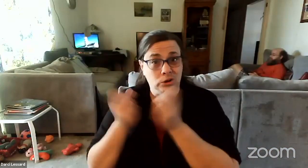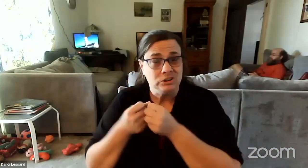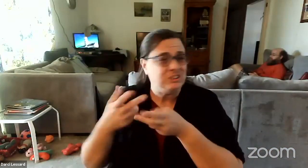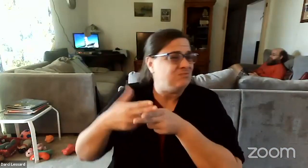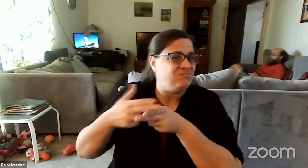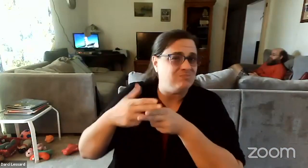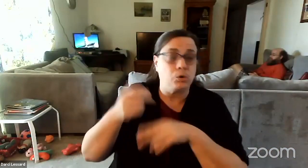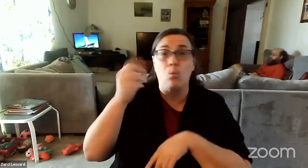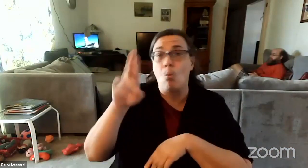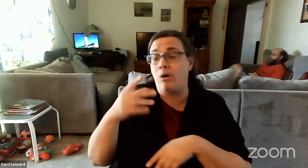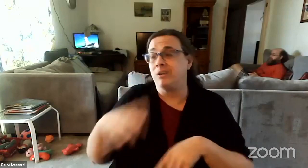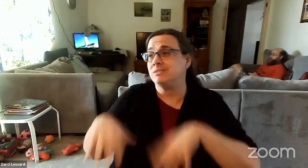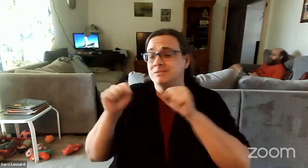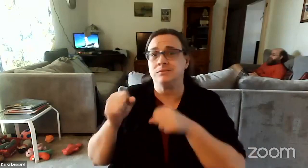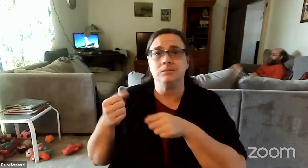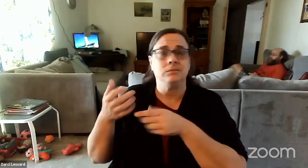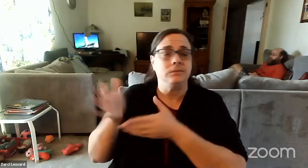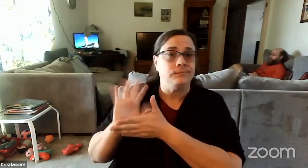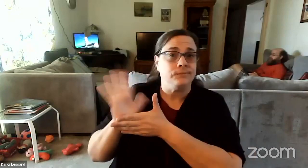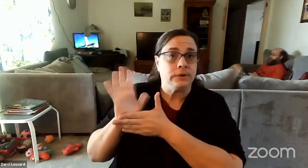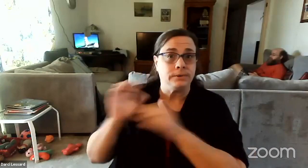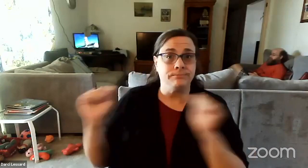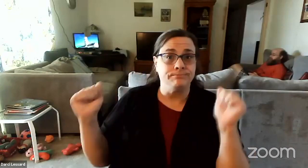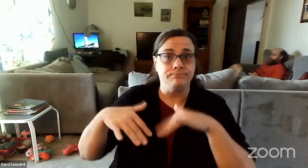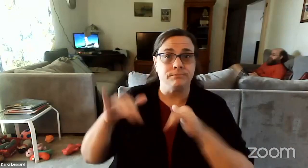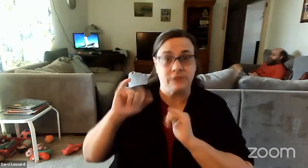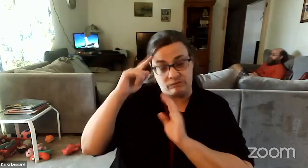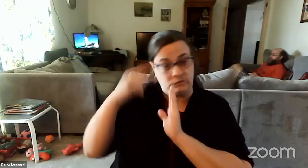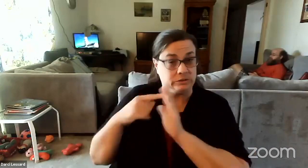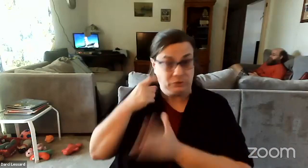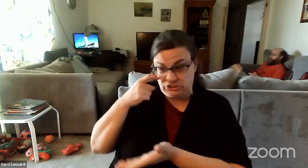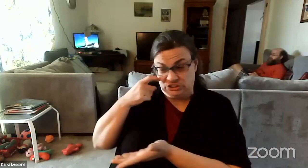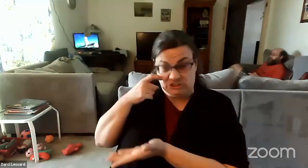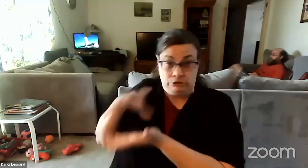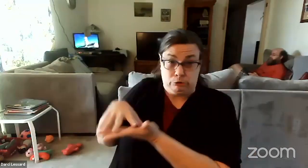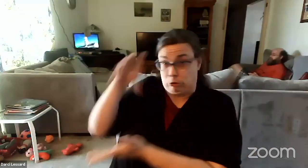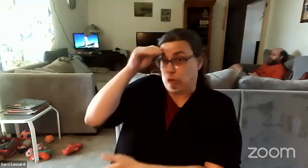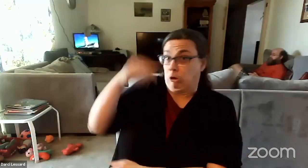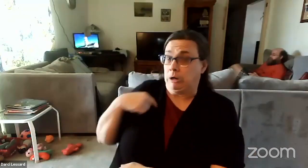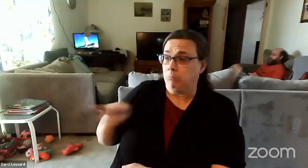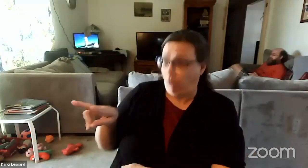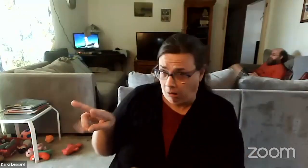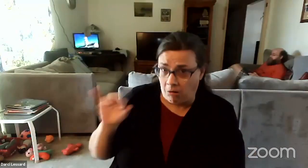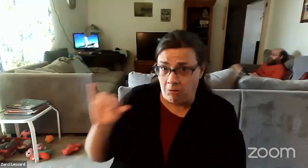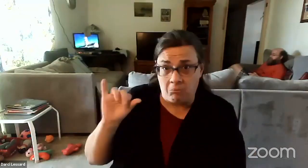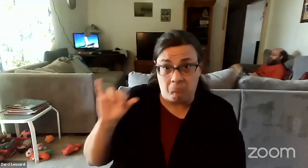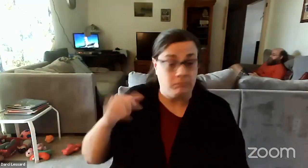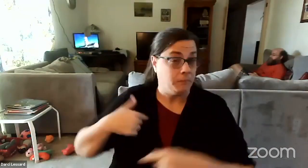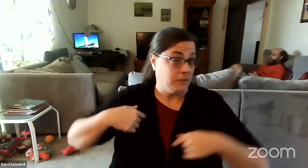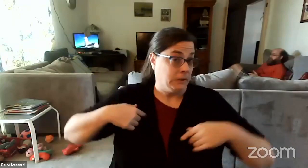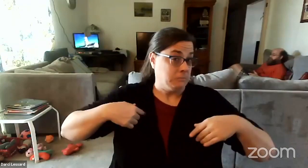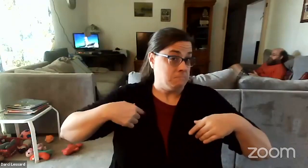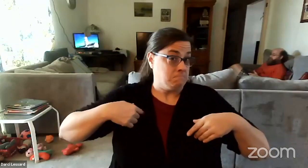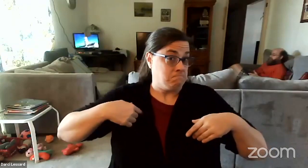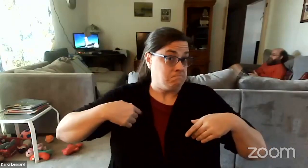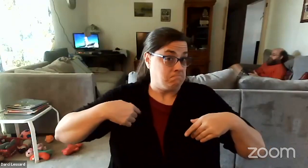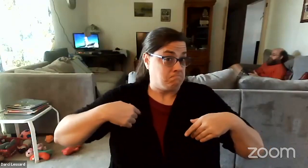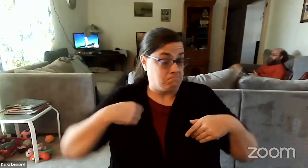encourage additional creative ideas, webinars, hosting videos. I just